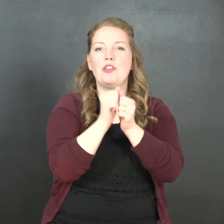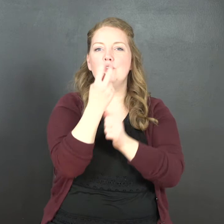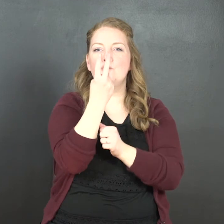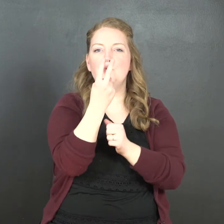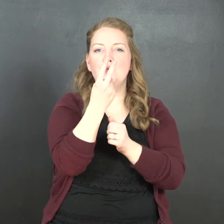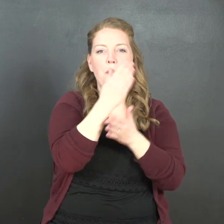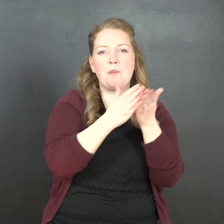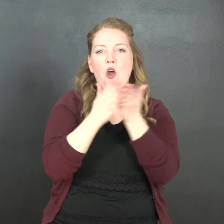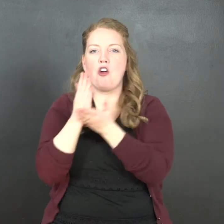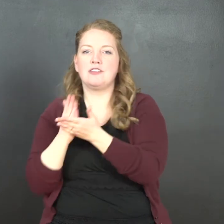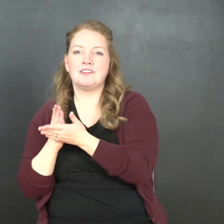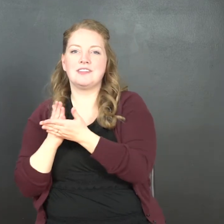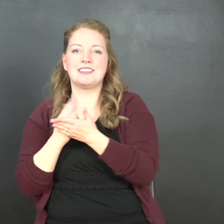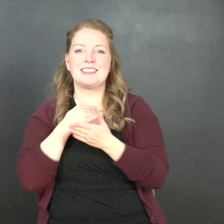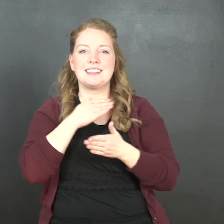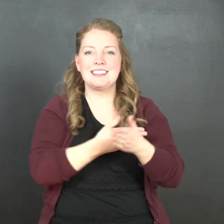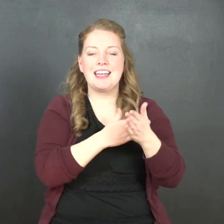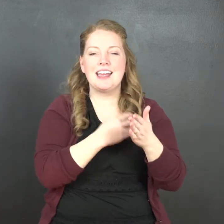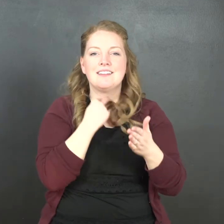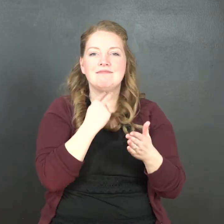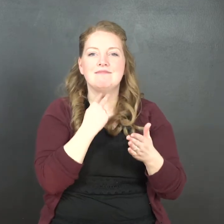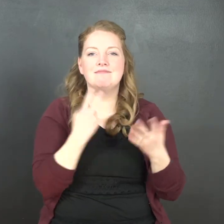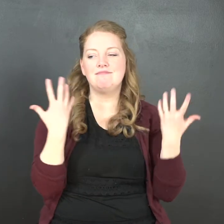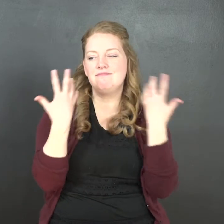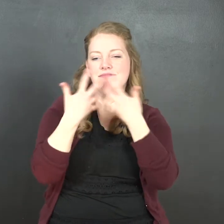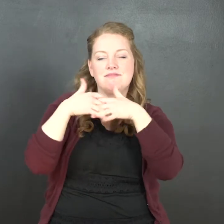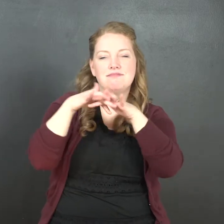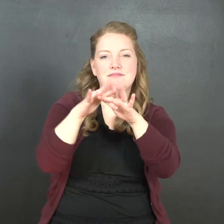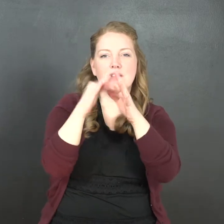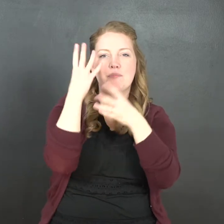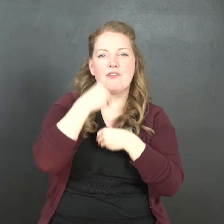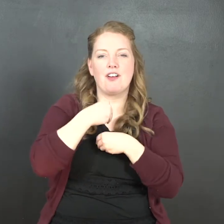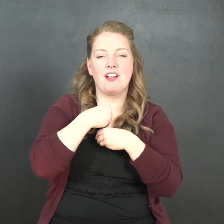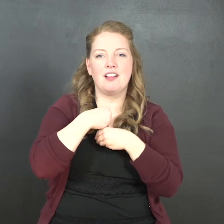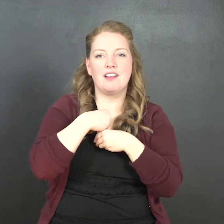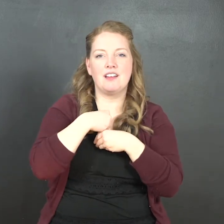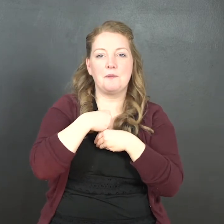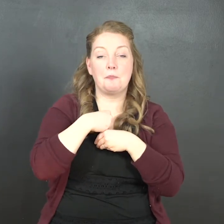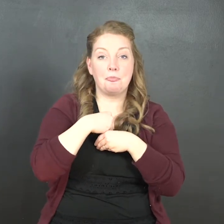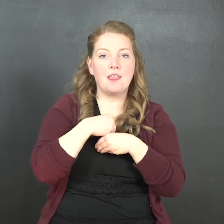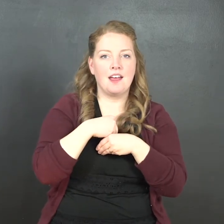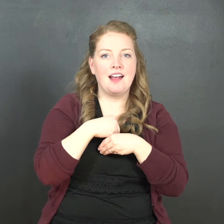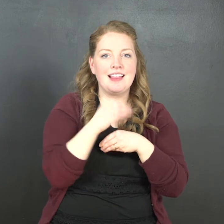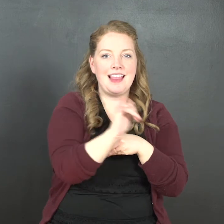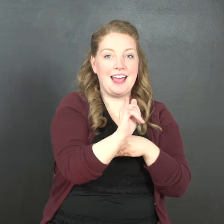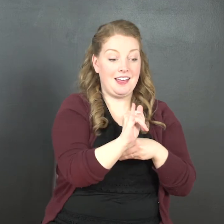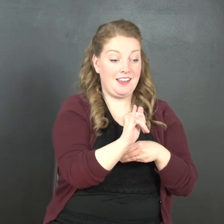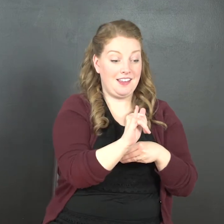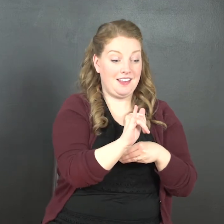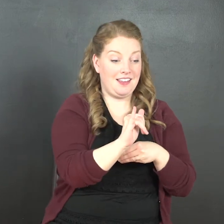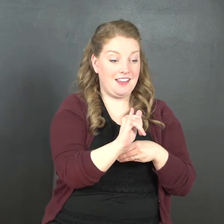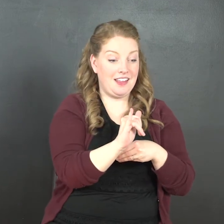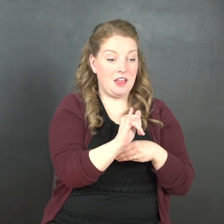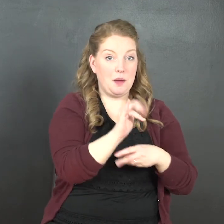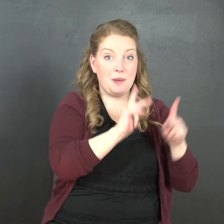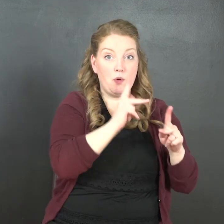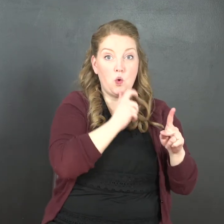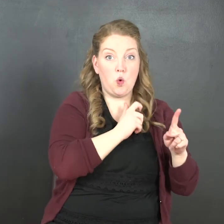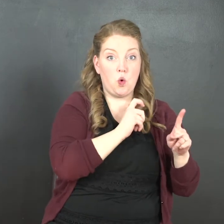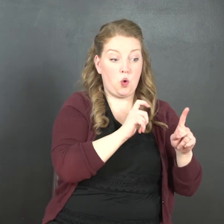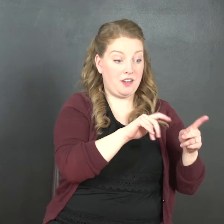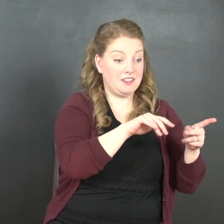die on this earth and your body is laid into the ground and you're waiting for that day when Christ will